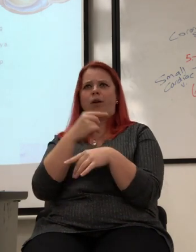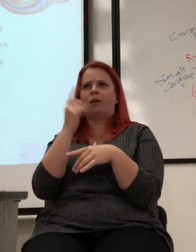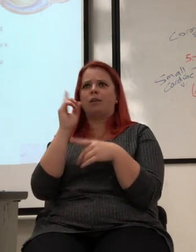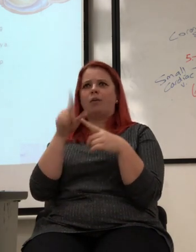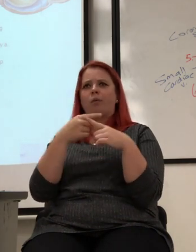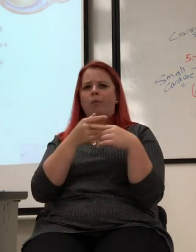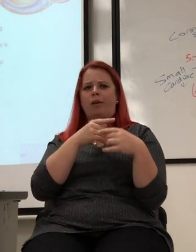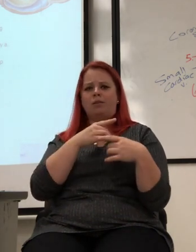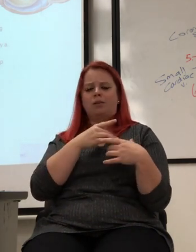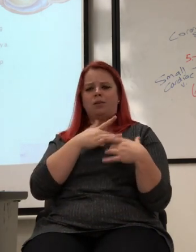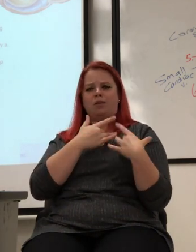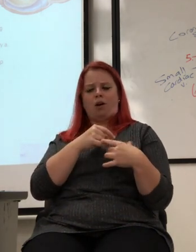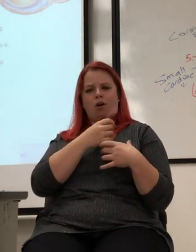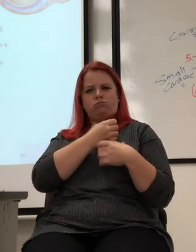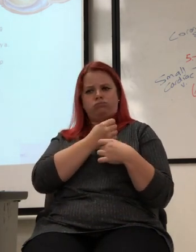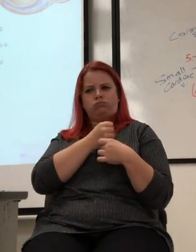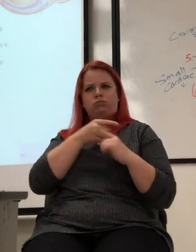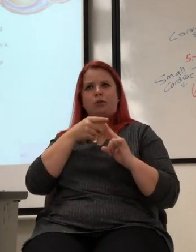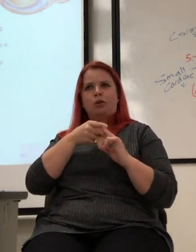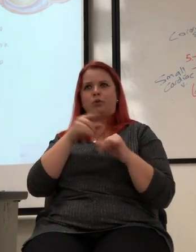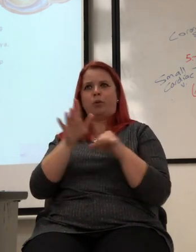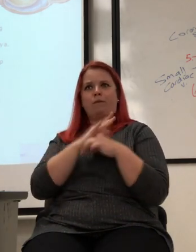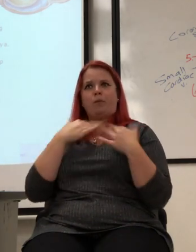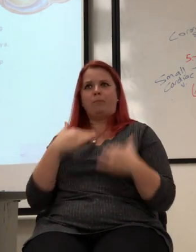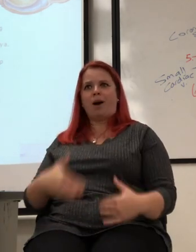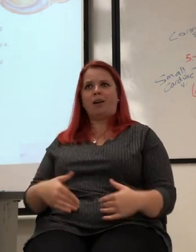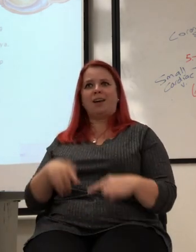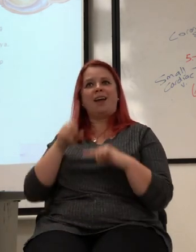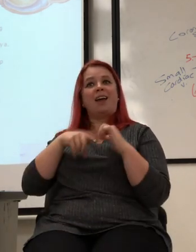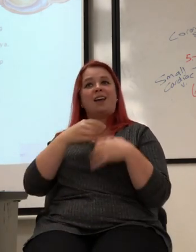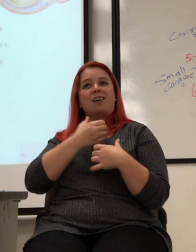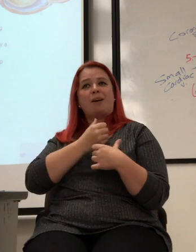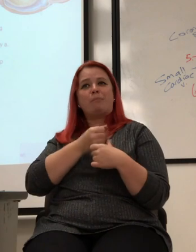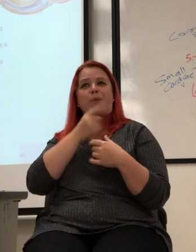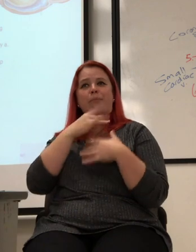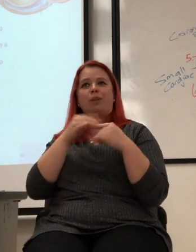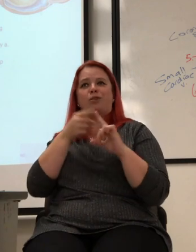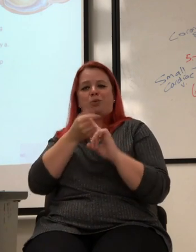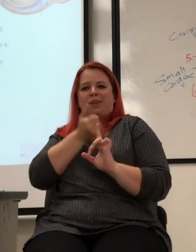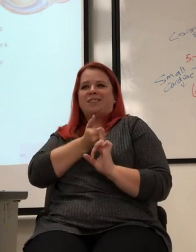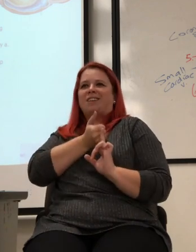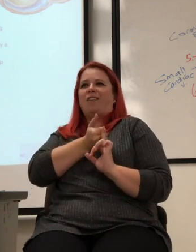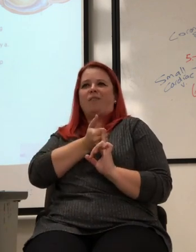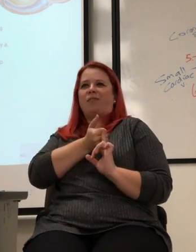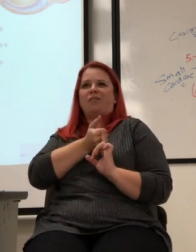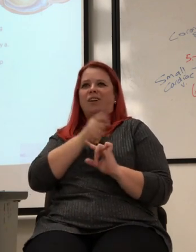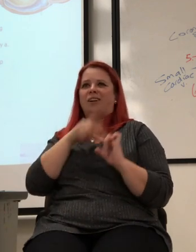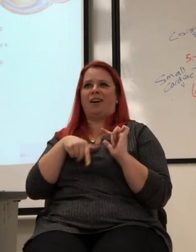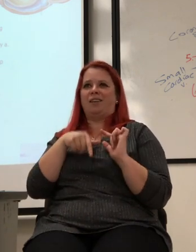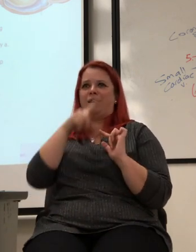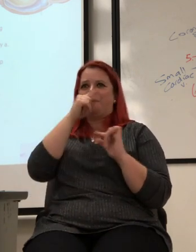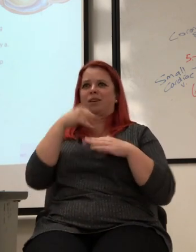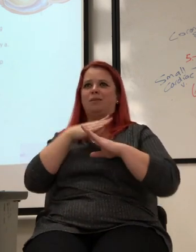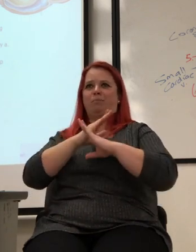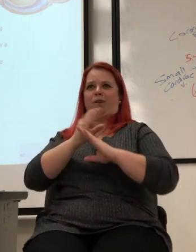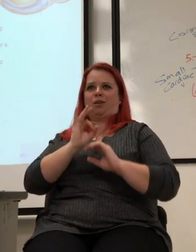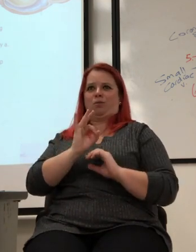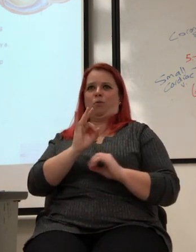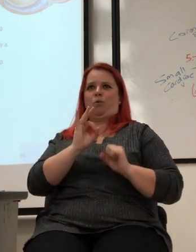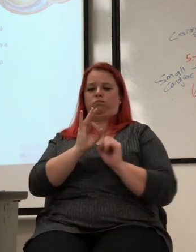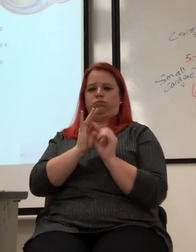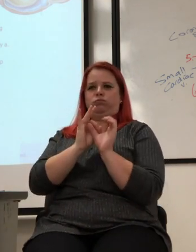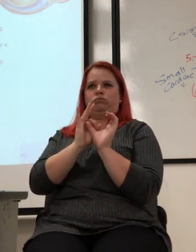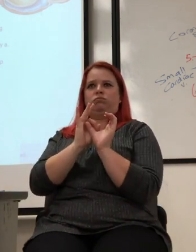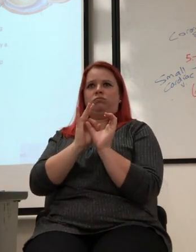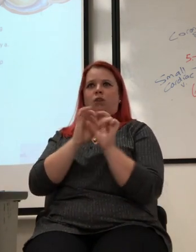pumping blood to the whole body, it can't pump blood to itself. So what has to happen is, during diastole,